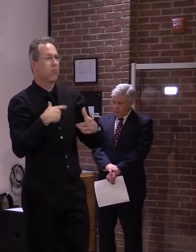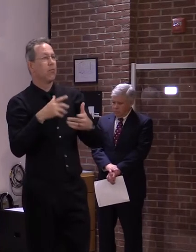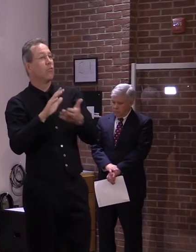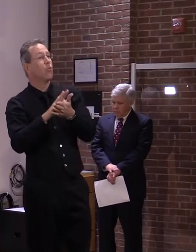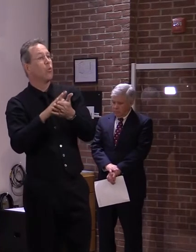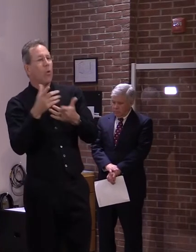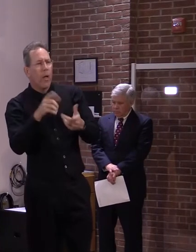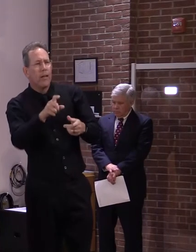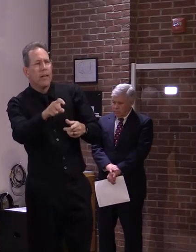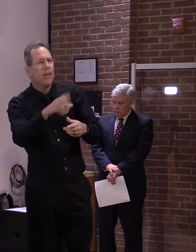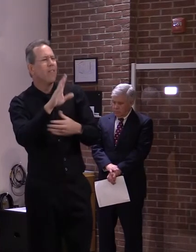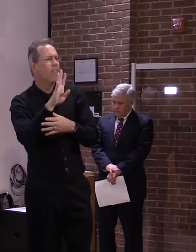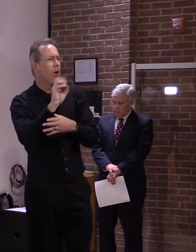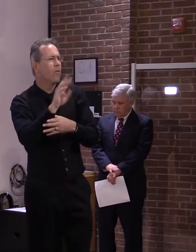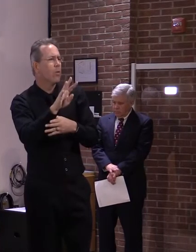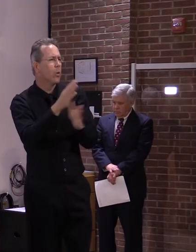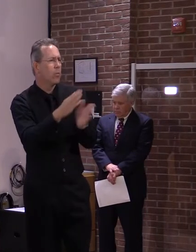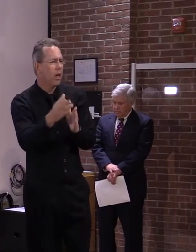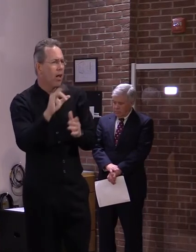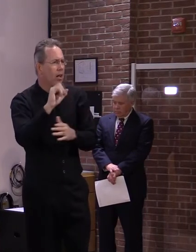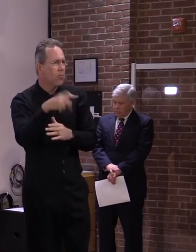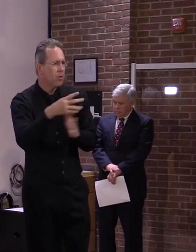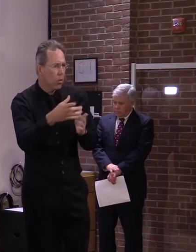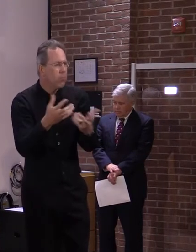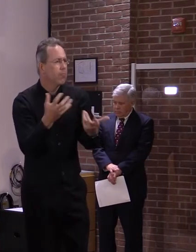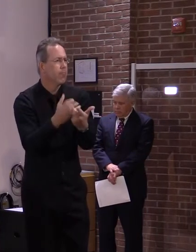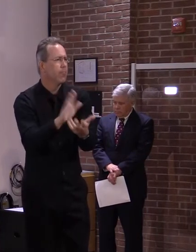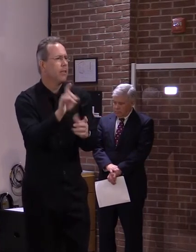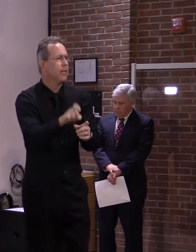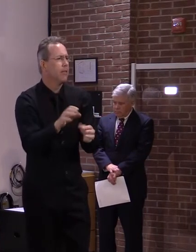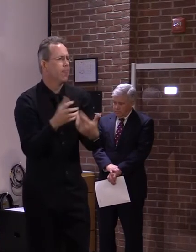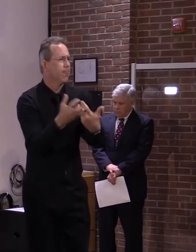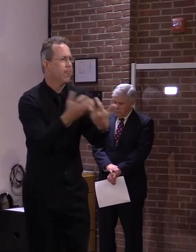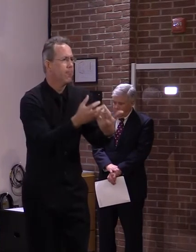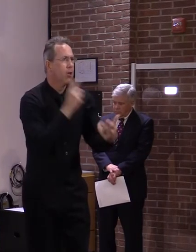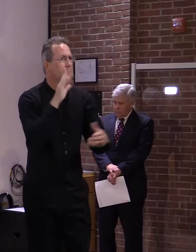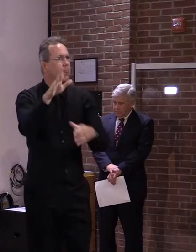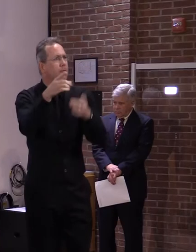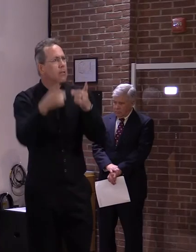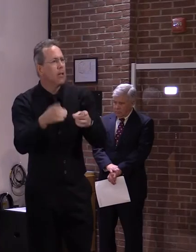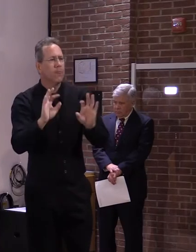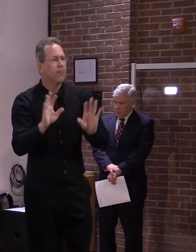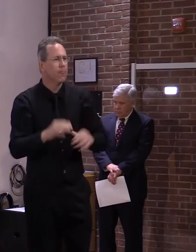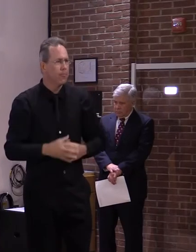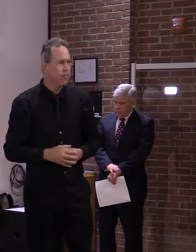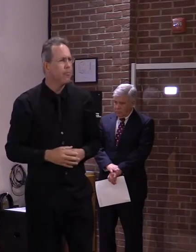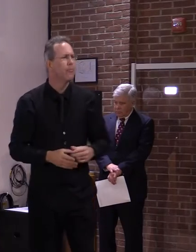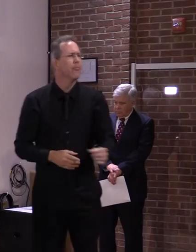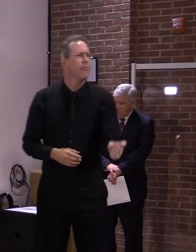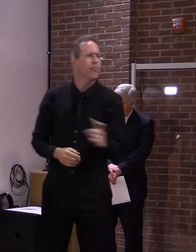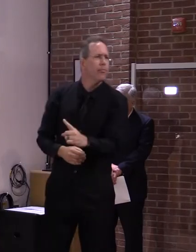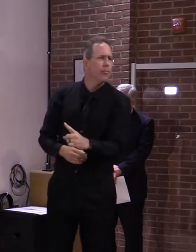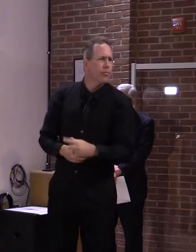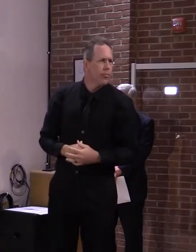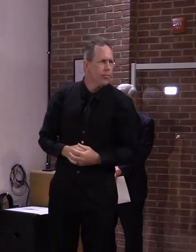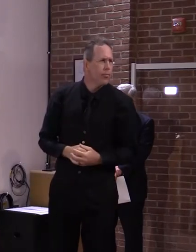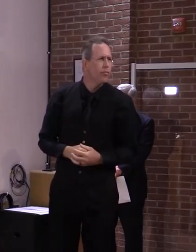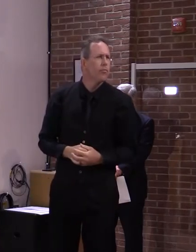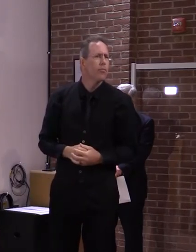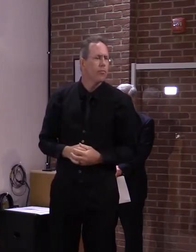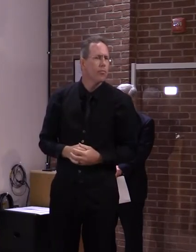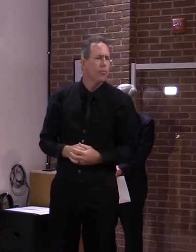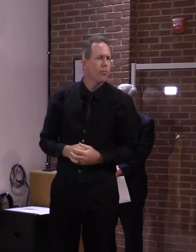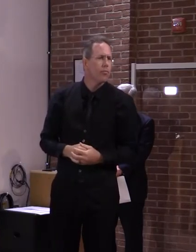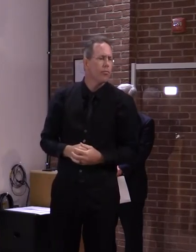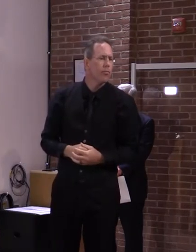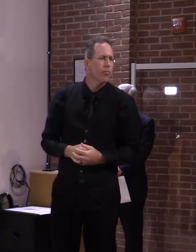Okay. I also have a question about the emergency order. You mentioned, putting out a memo on what to